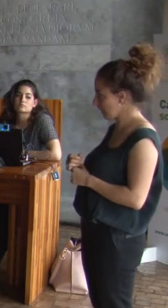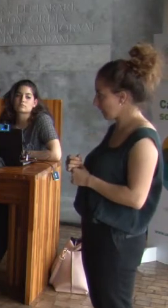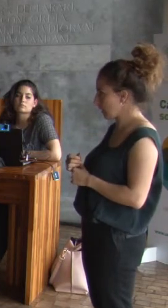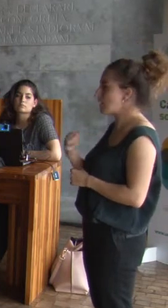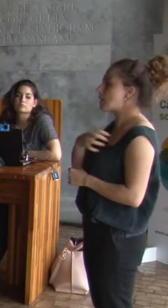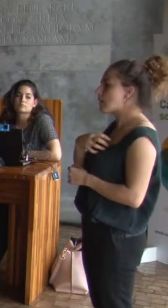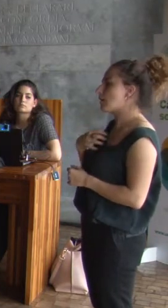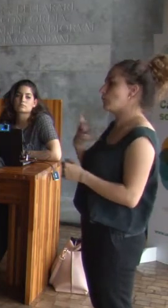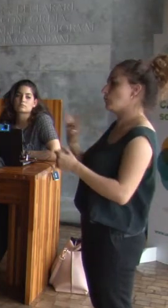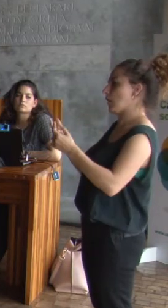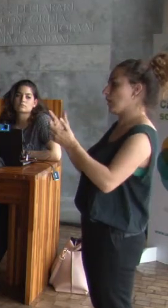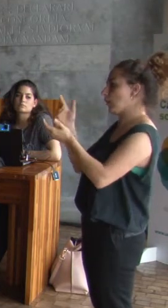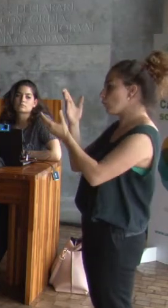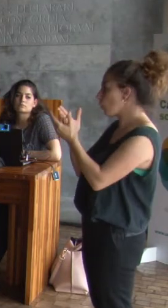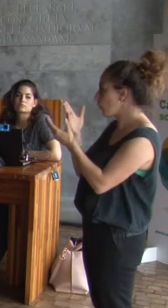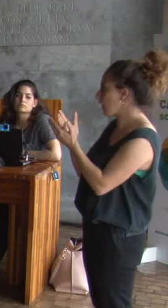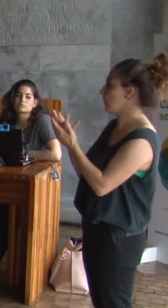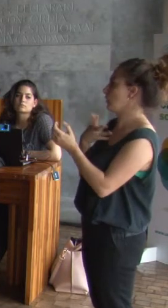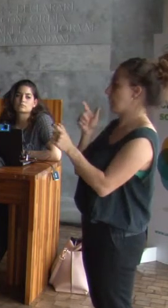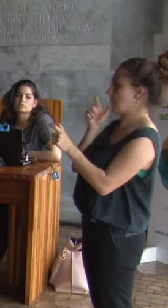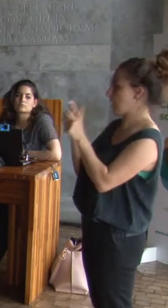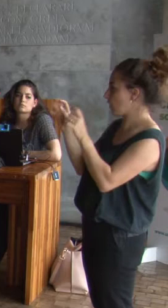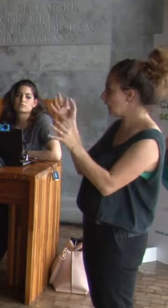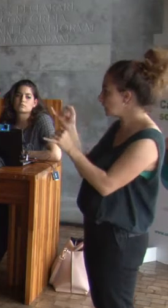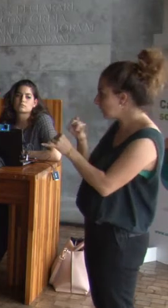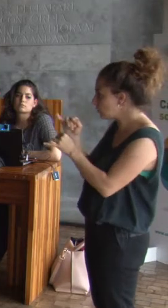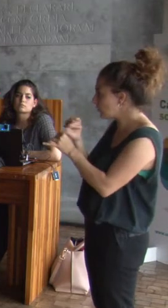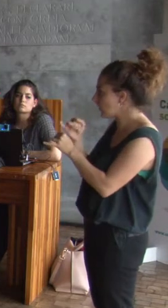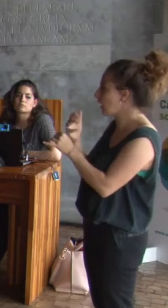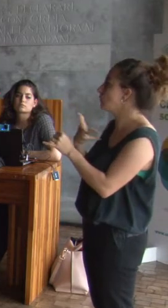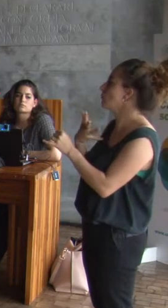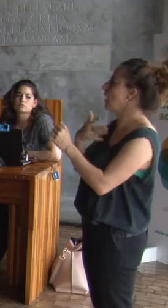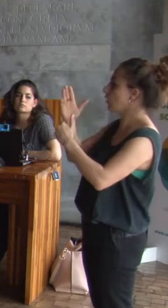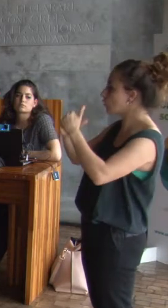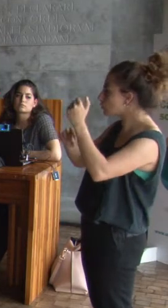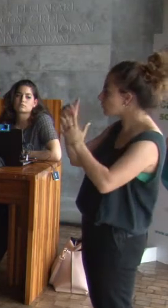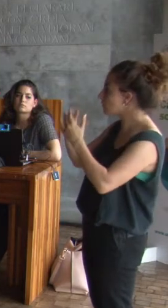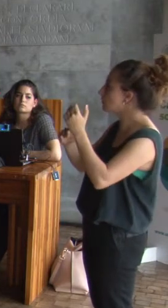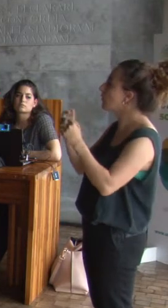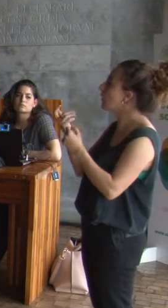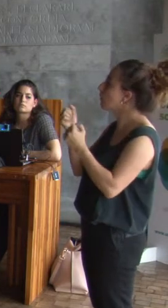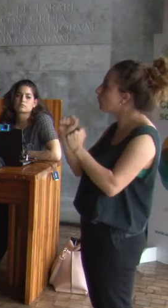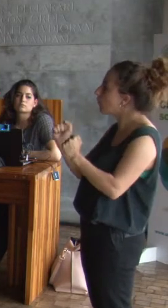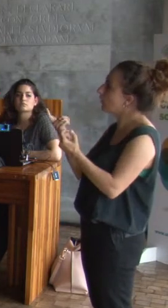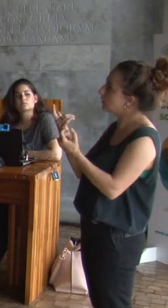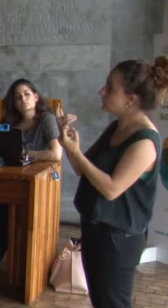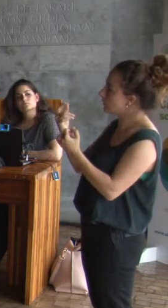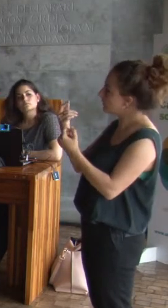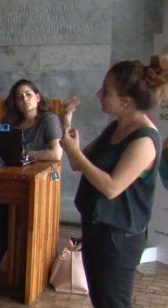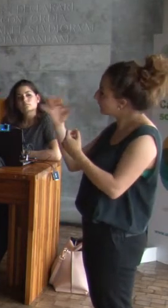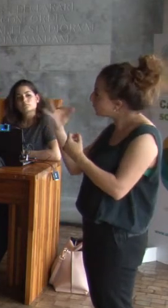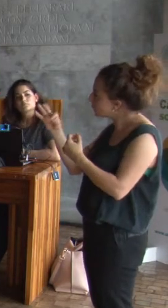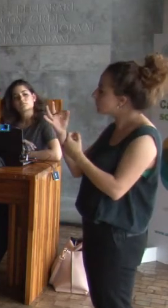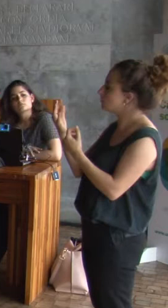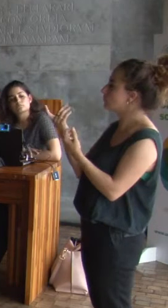write papers and we use jargon and we use certain types of constructions that are very specific, and they're